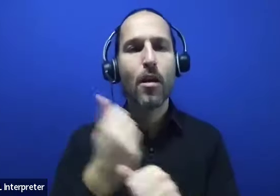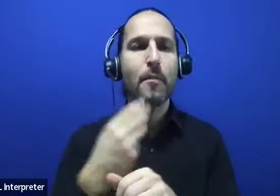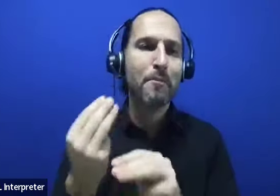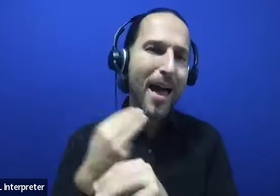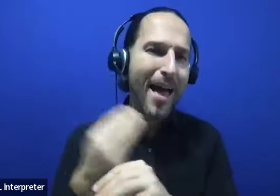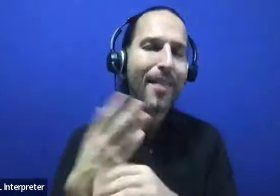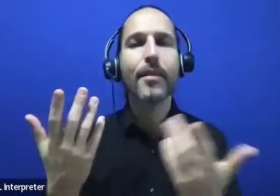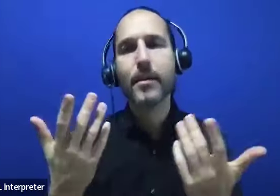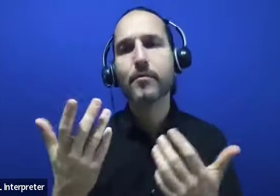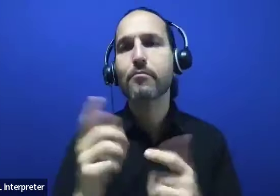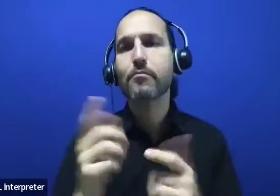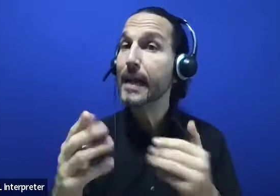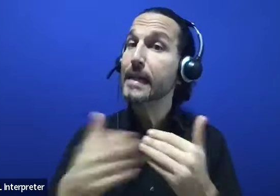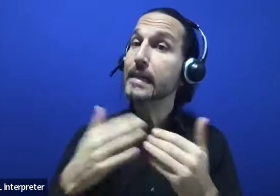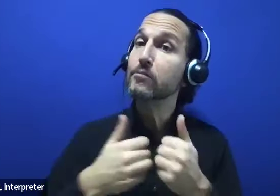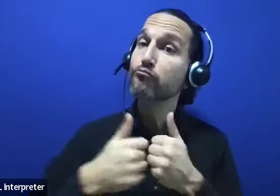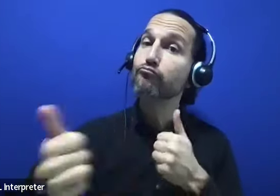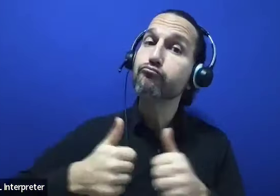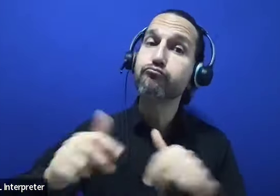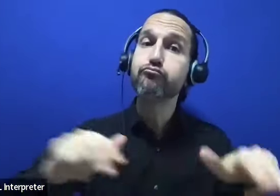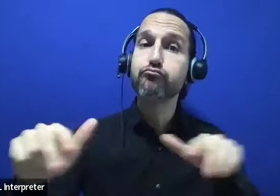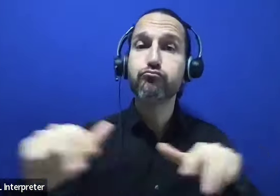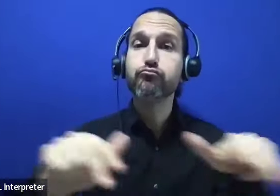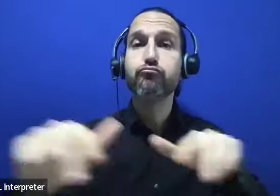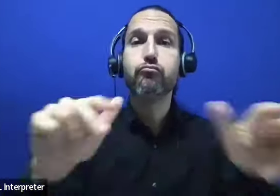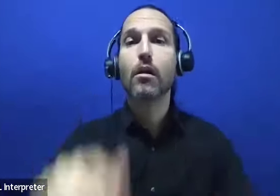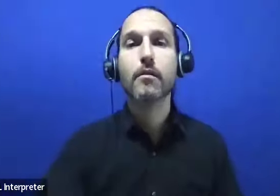getting places. They're very good at